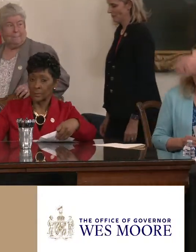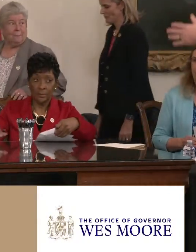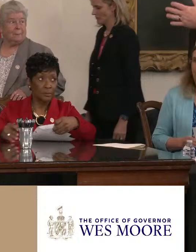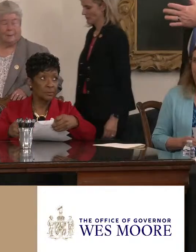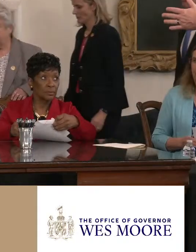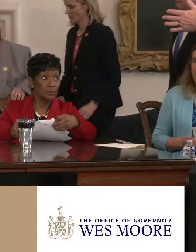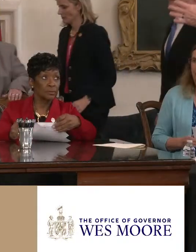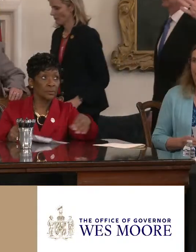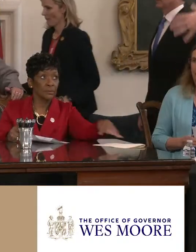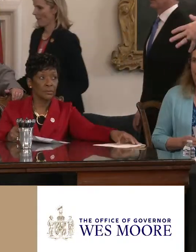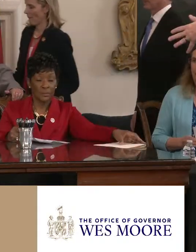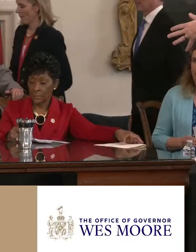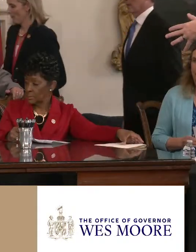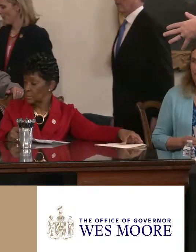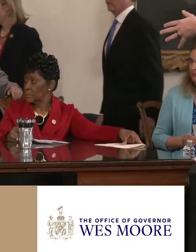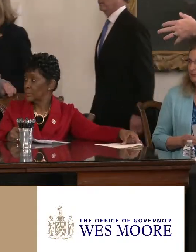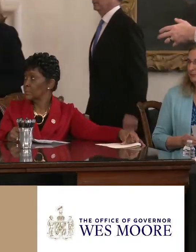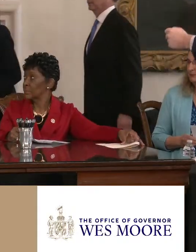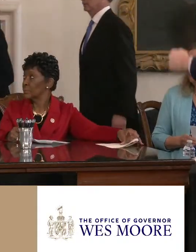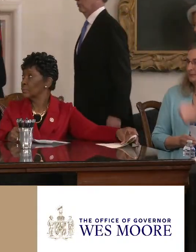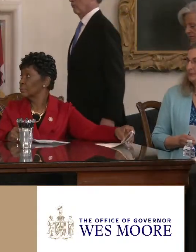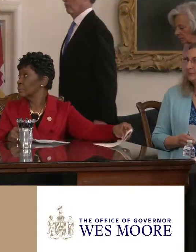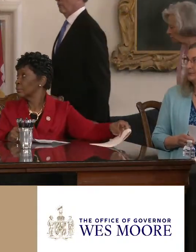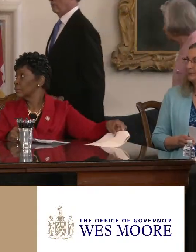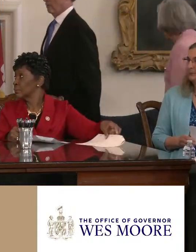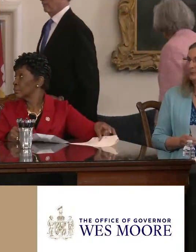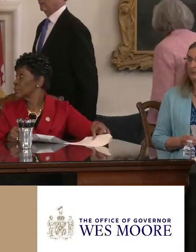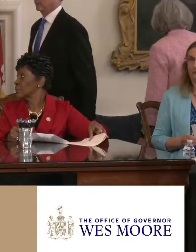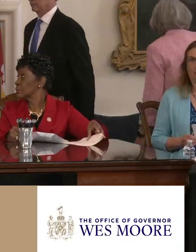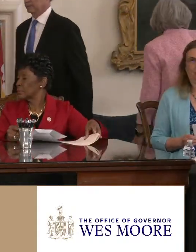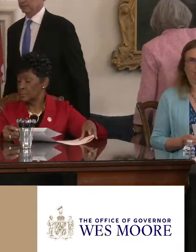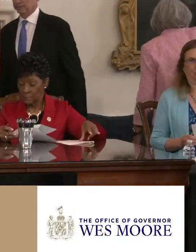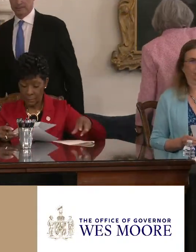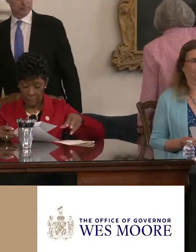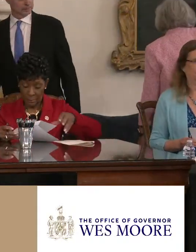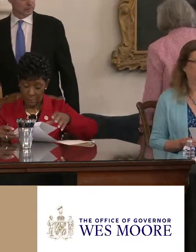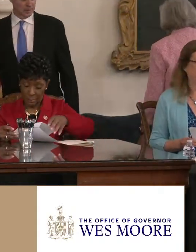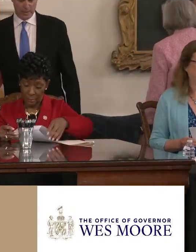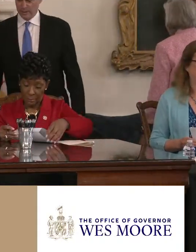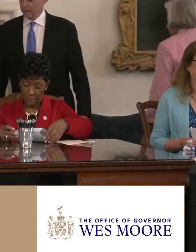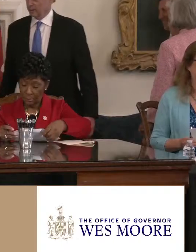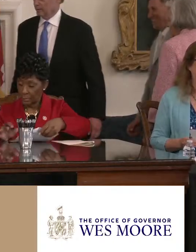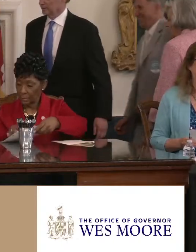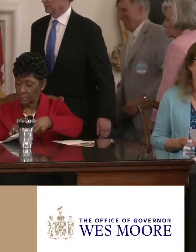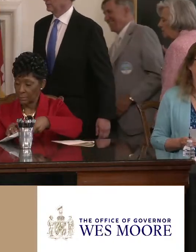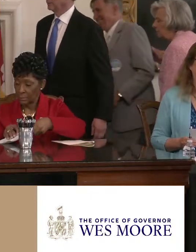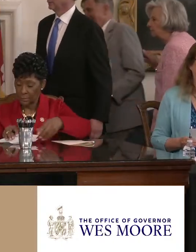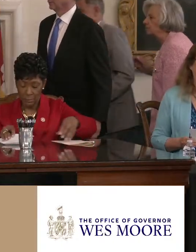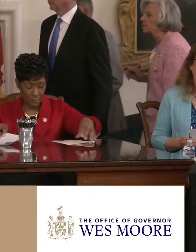Okay, folks, let's have the sponsors and chairs and Vinny in the center here. Everybody else can work their way around.